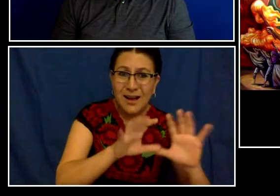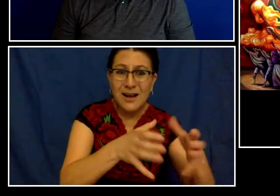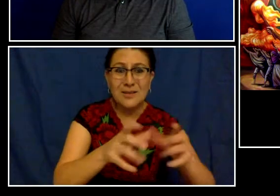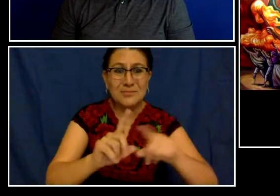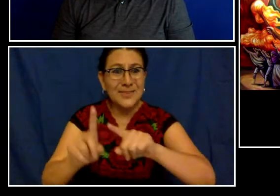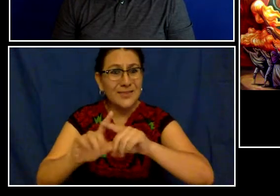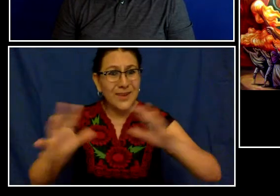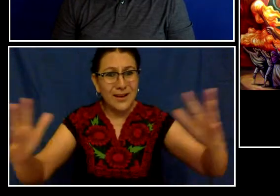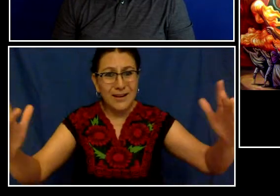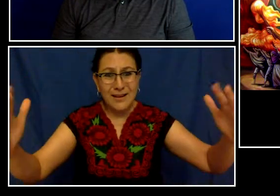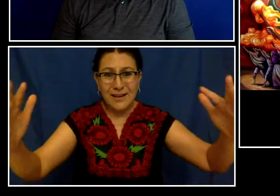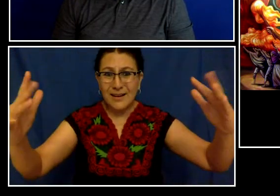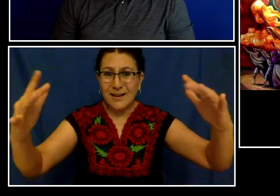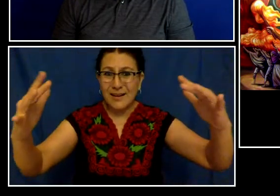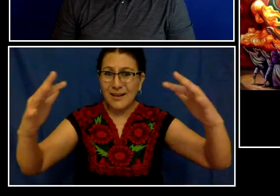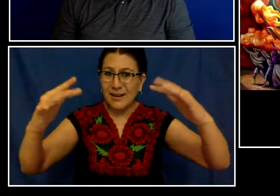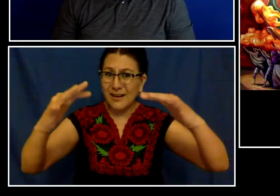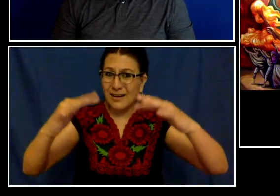friends, farmers,